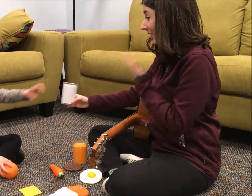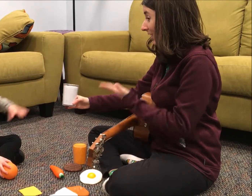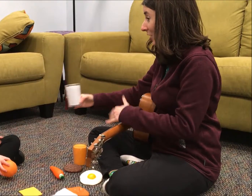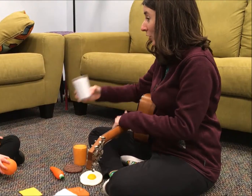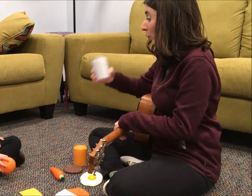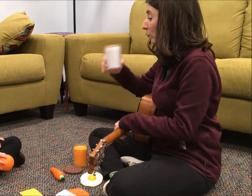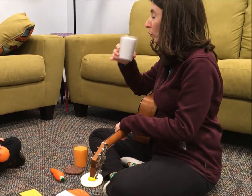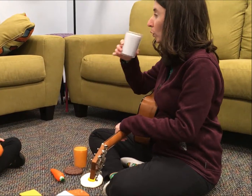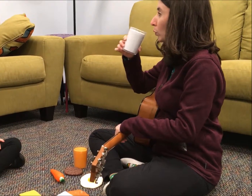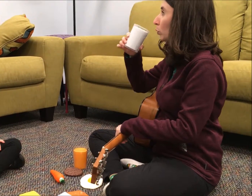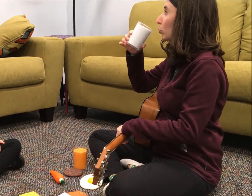Thank you.